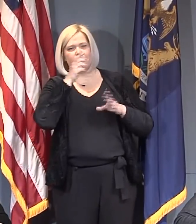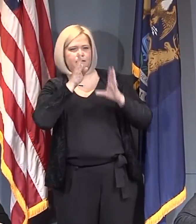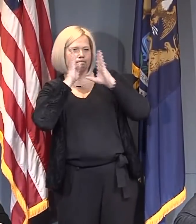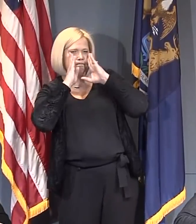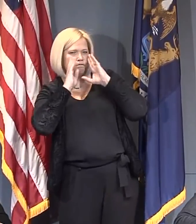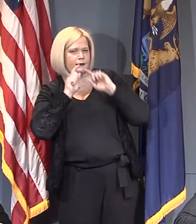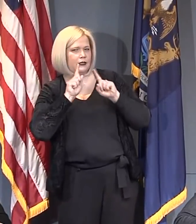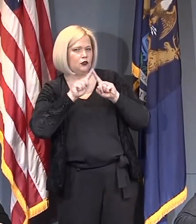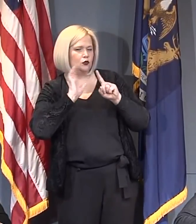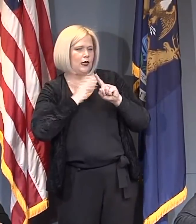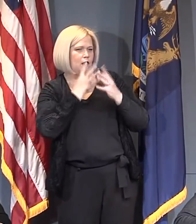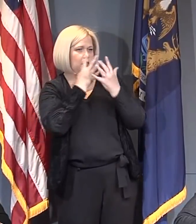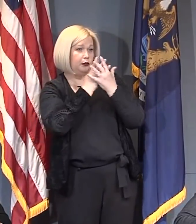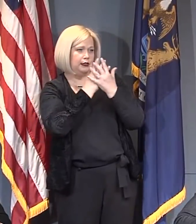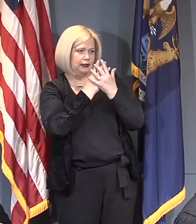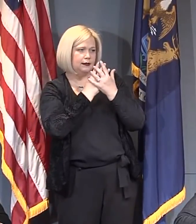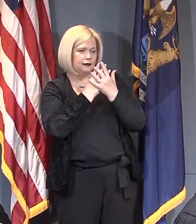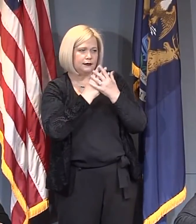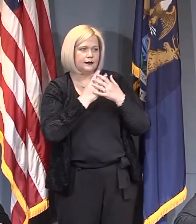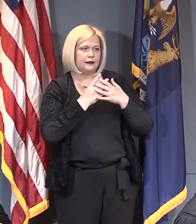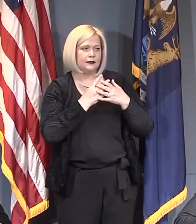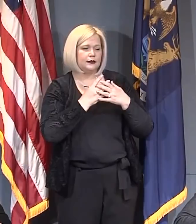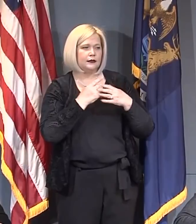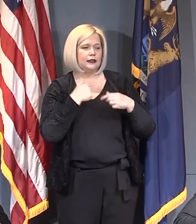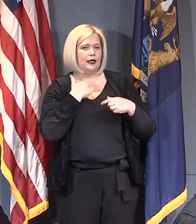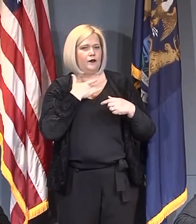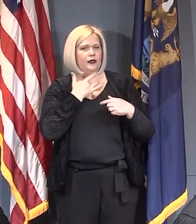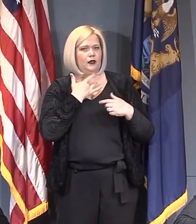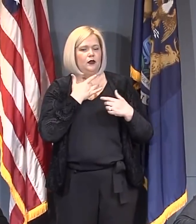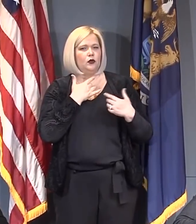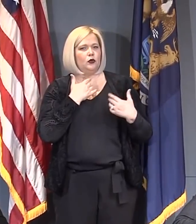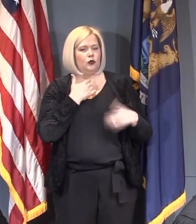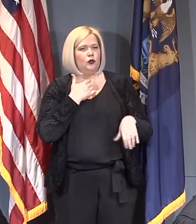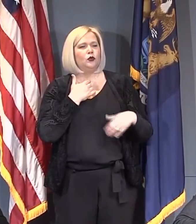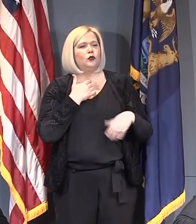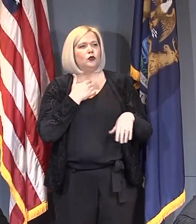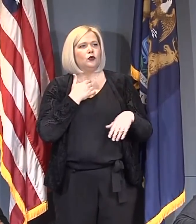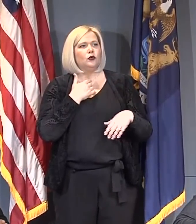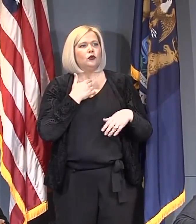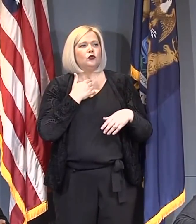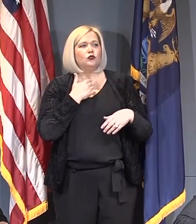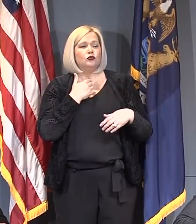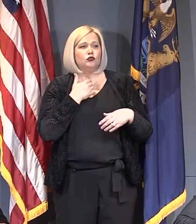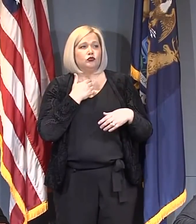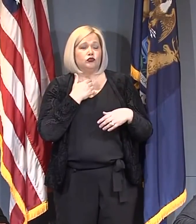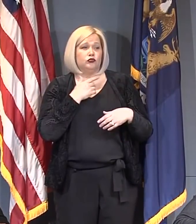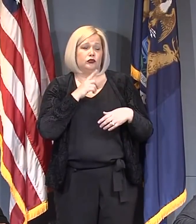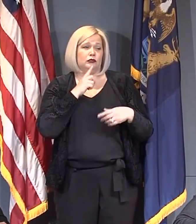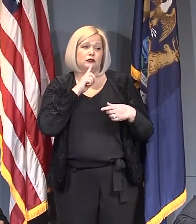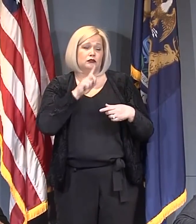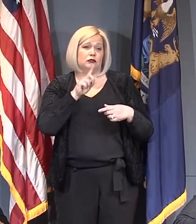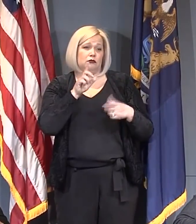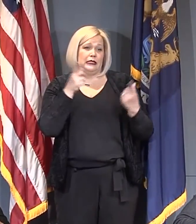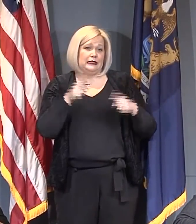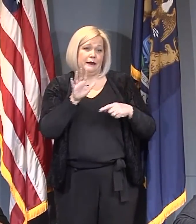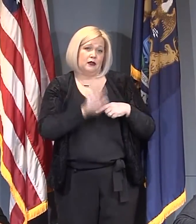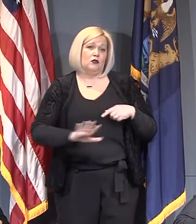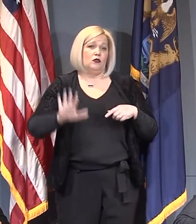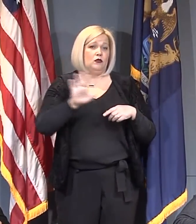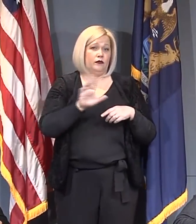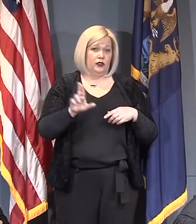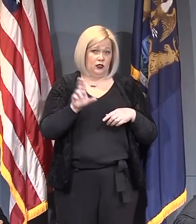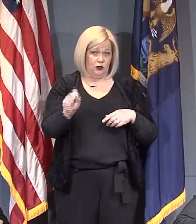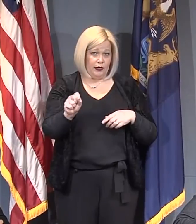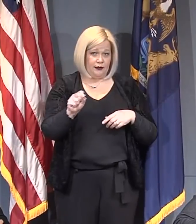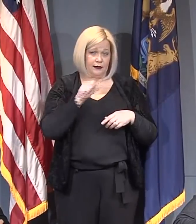It is something that I think is a reality across the country.